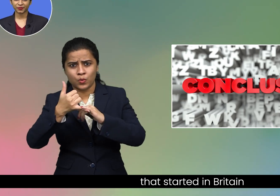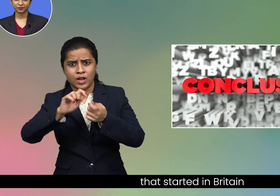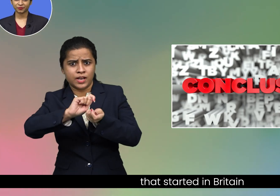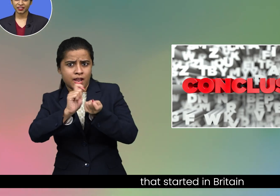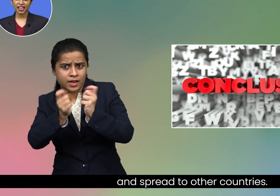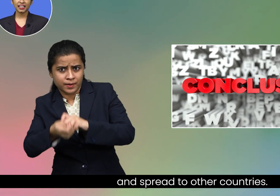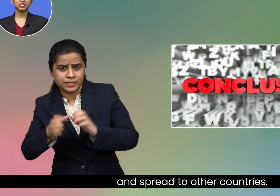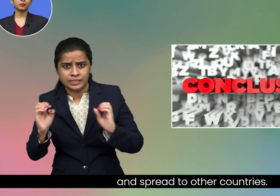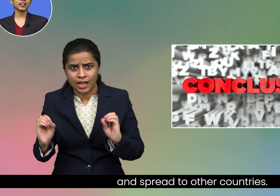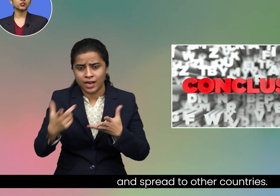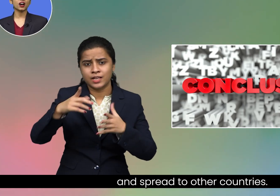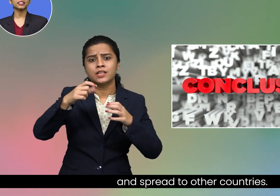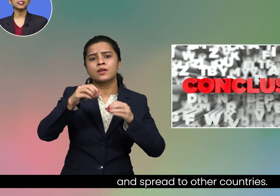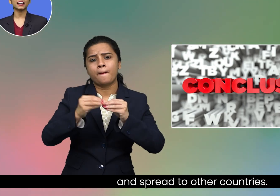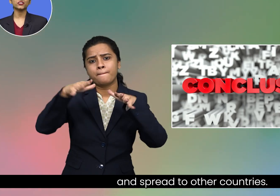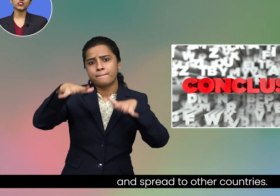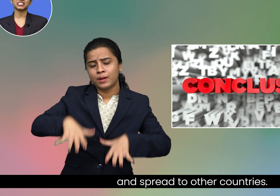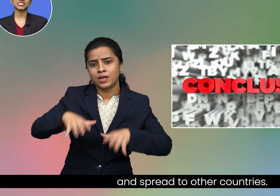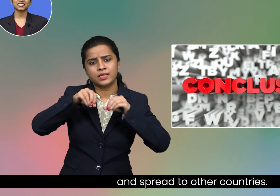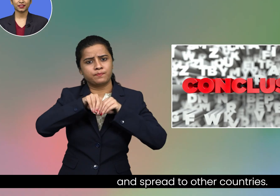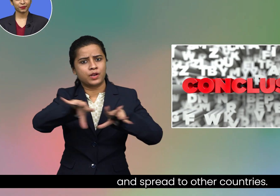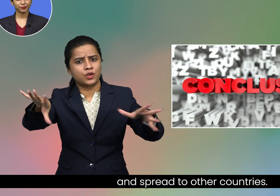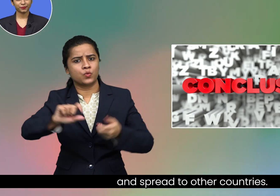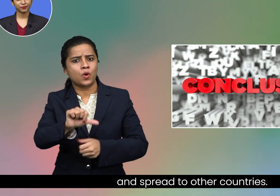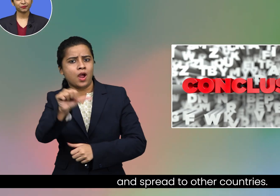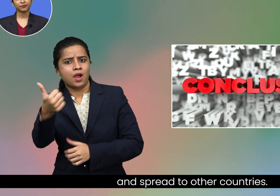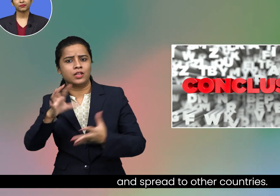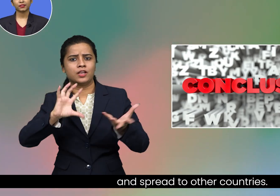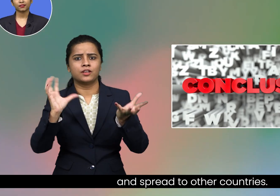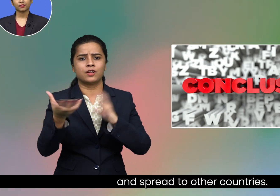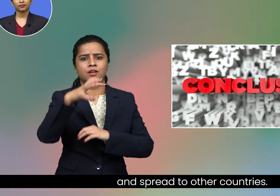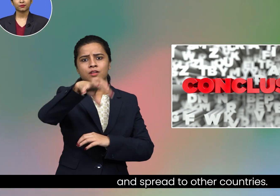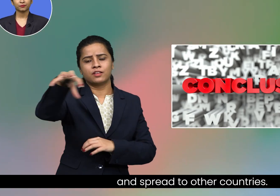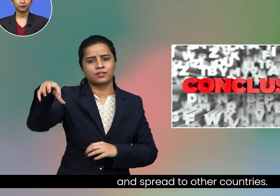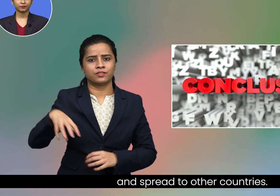Britain and spread to other countries.